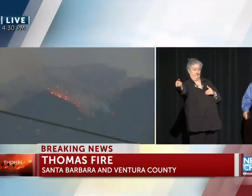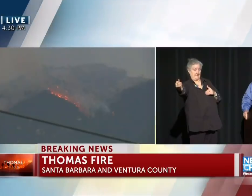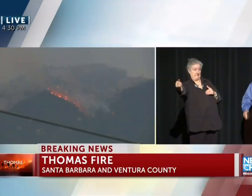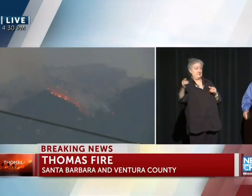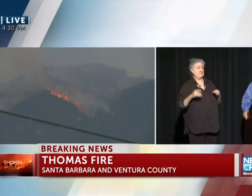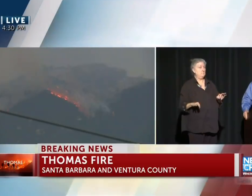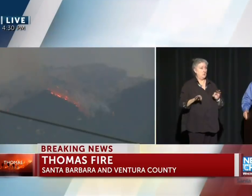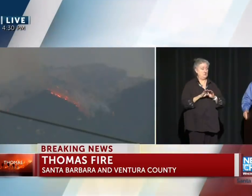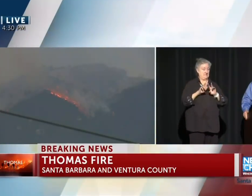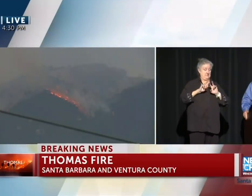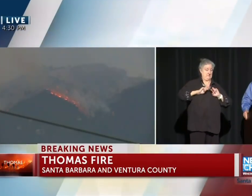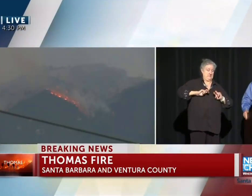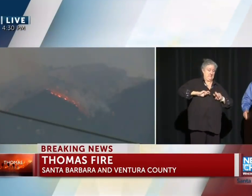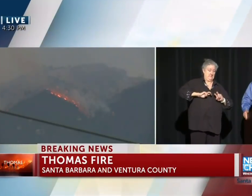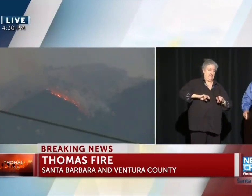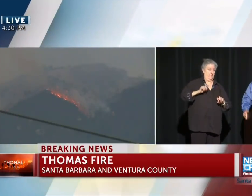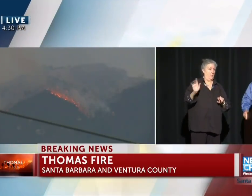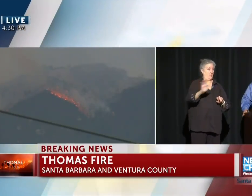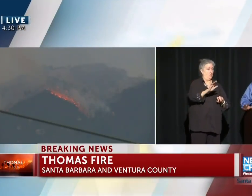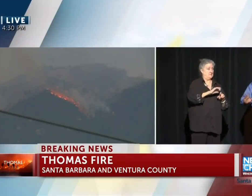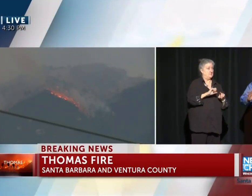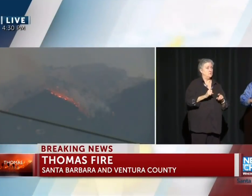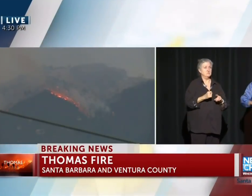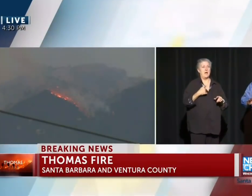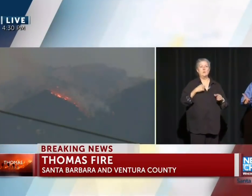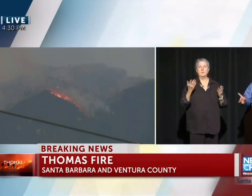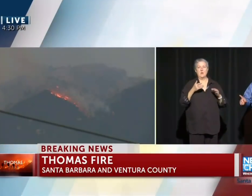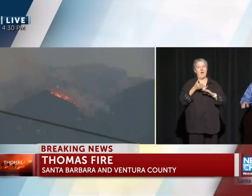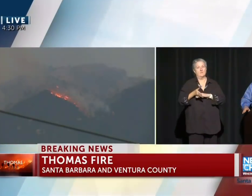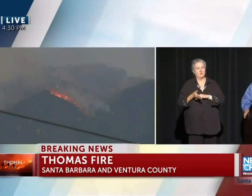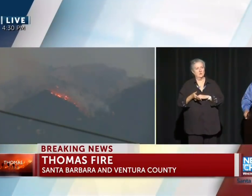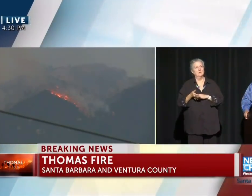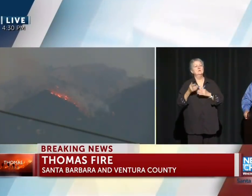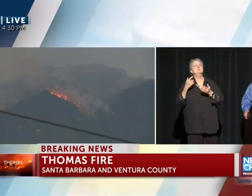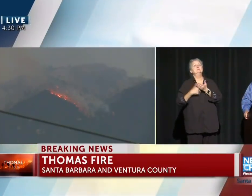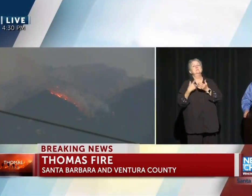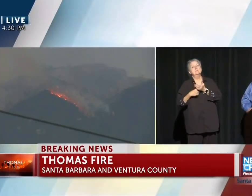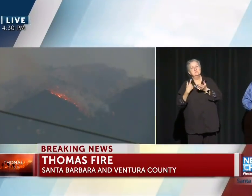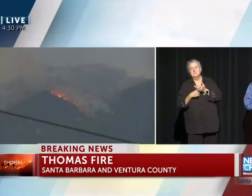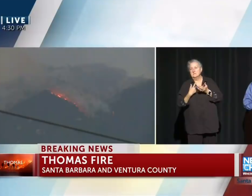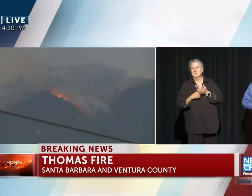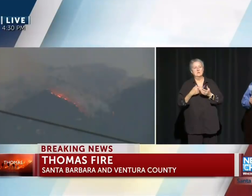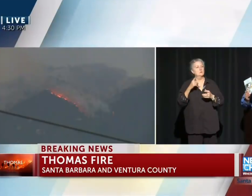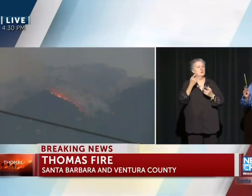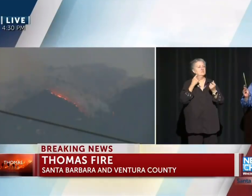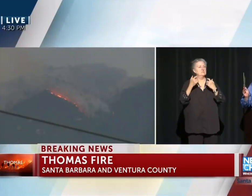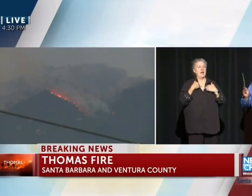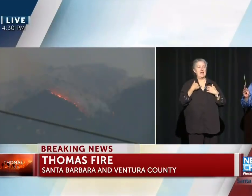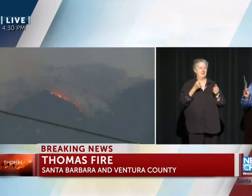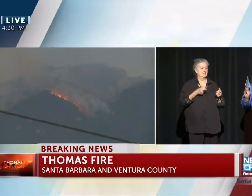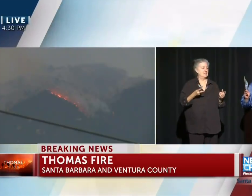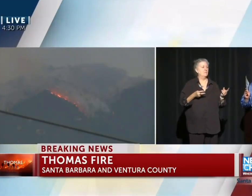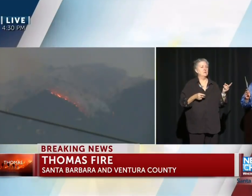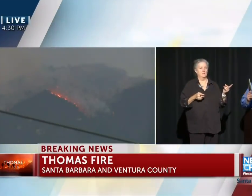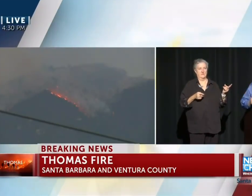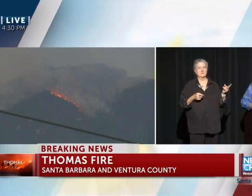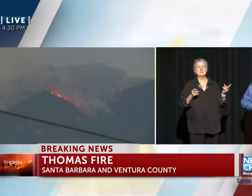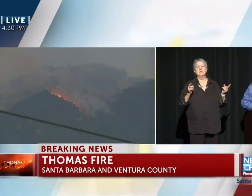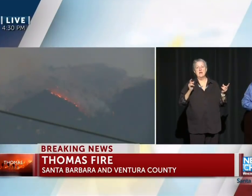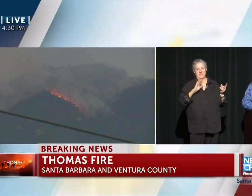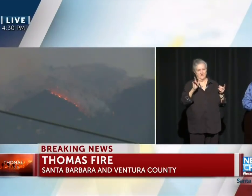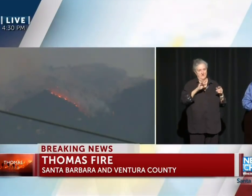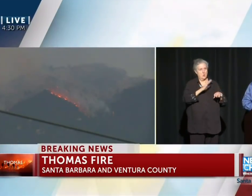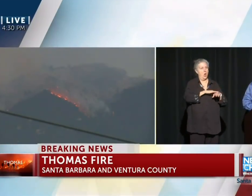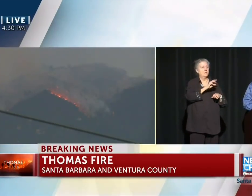analyze that closely for your given situation. I'll be here afterwards as well for questions. I have a handful of these guides. They are available